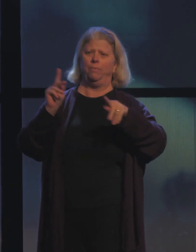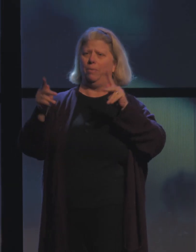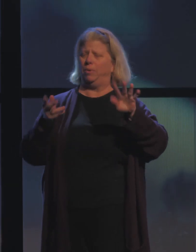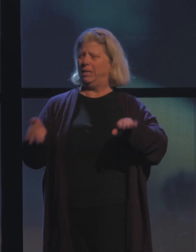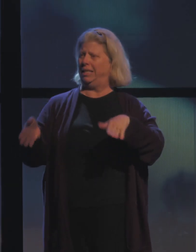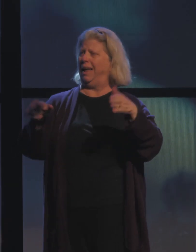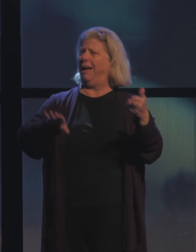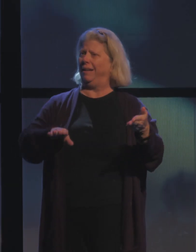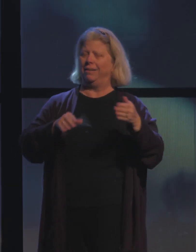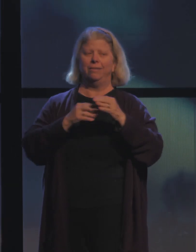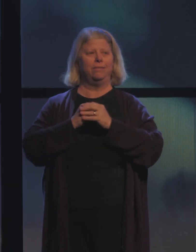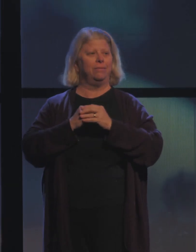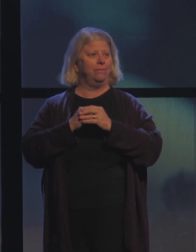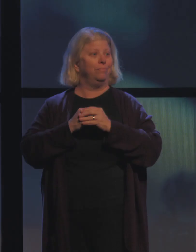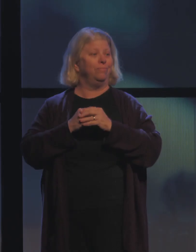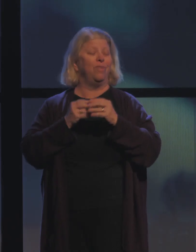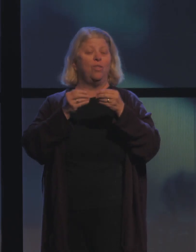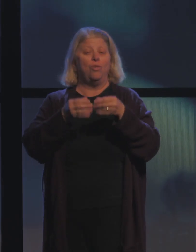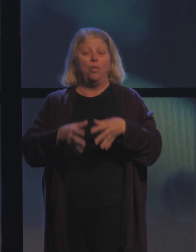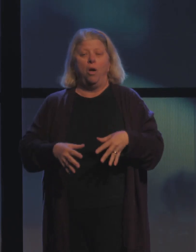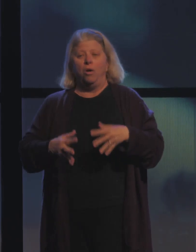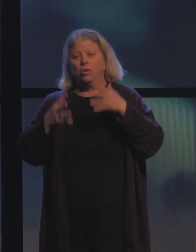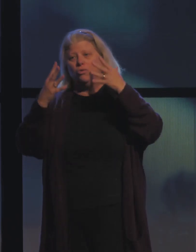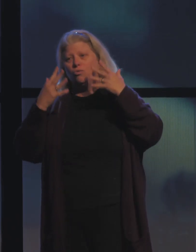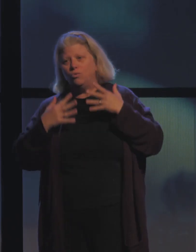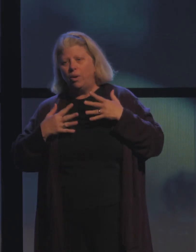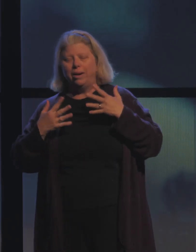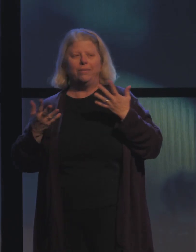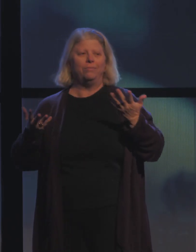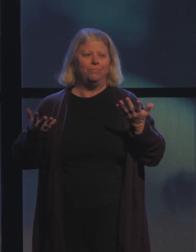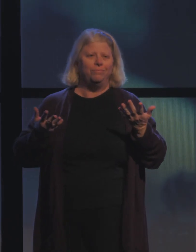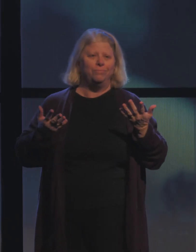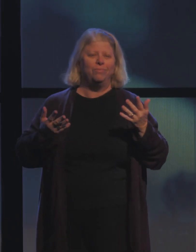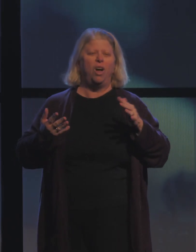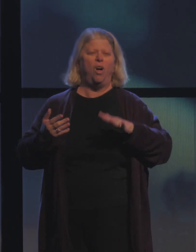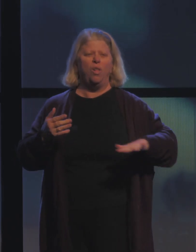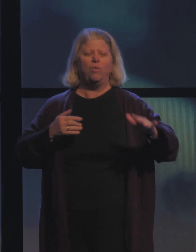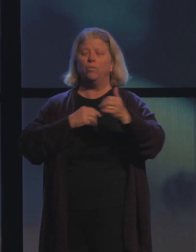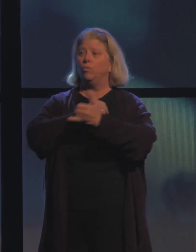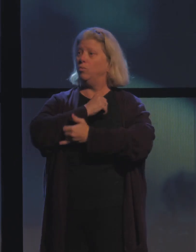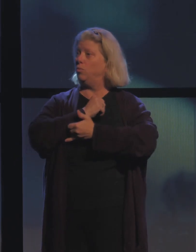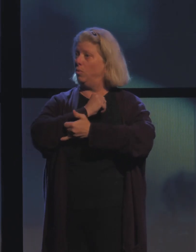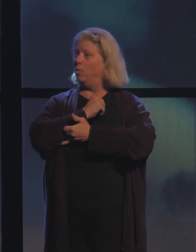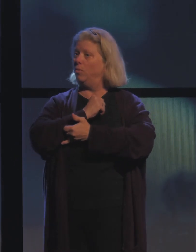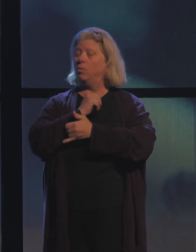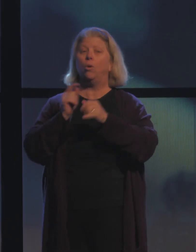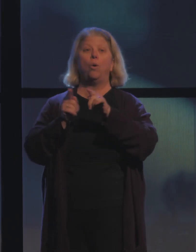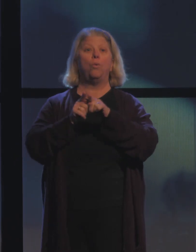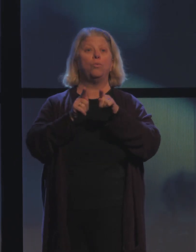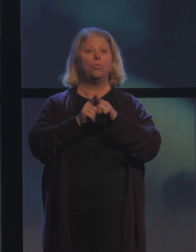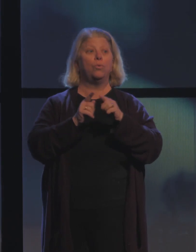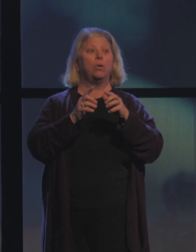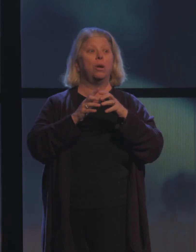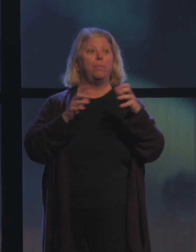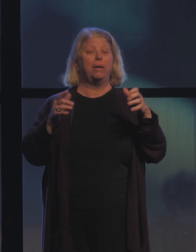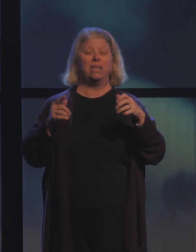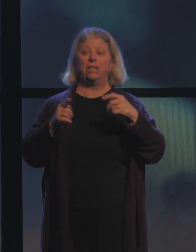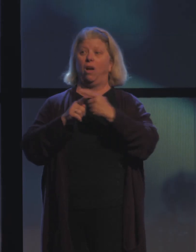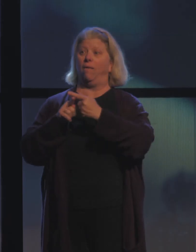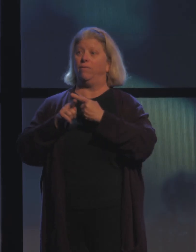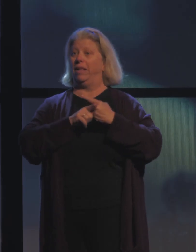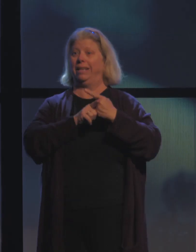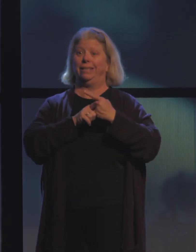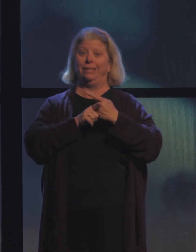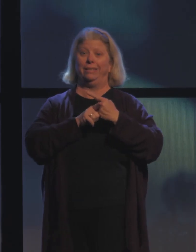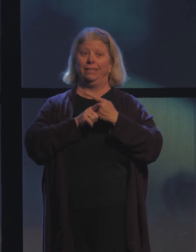of all of these fires. There was loss and tragedy, and it was all over the nation. And there was also so much conflict in the